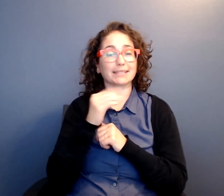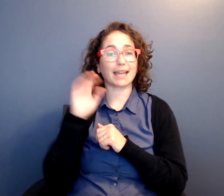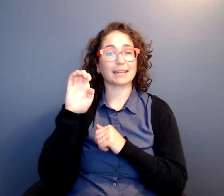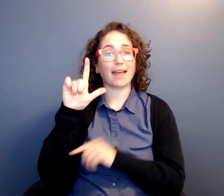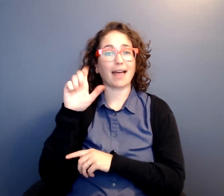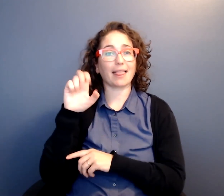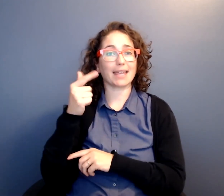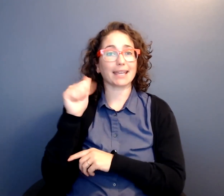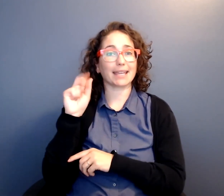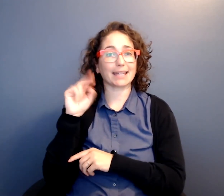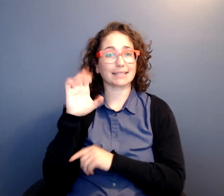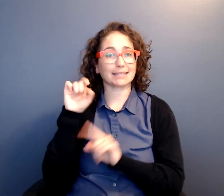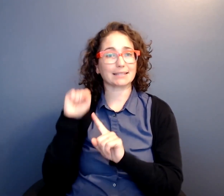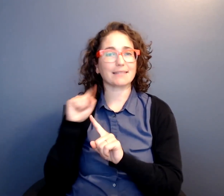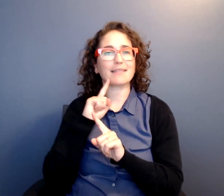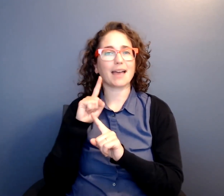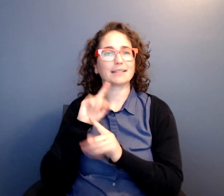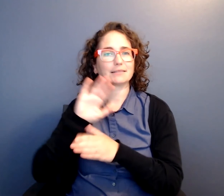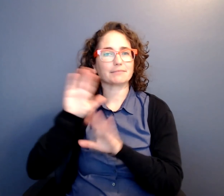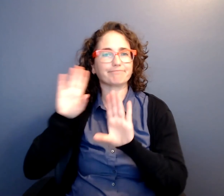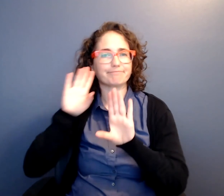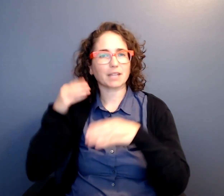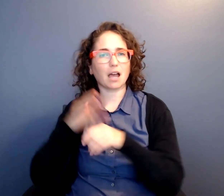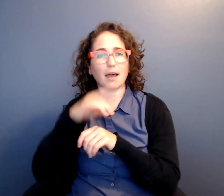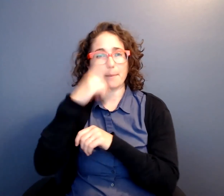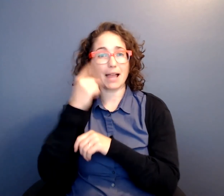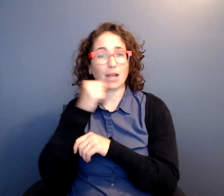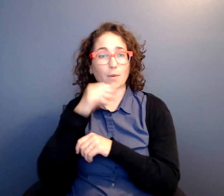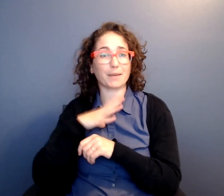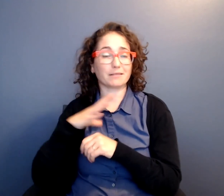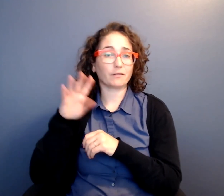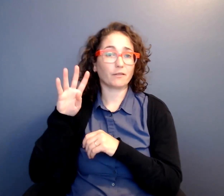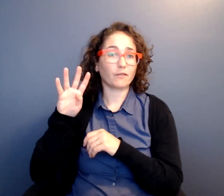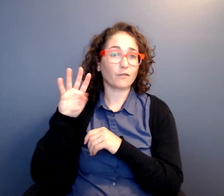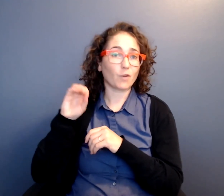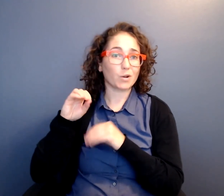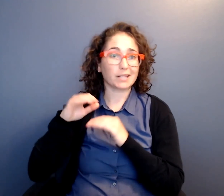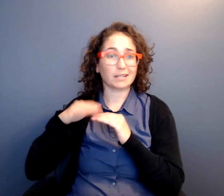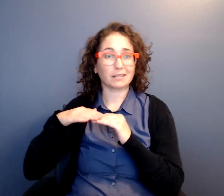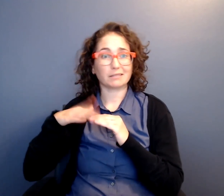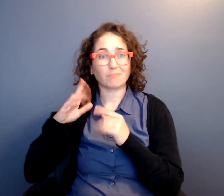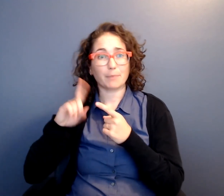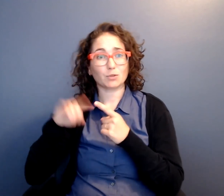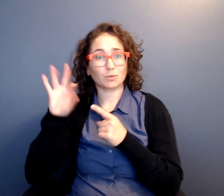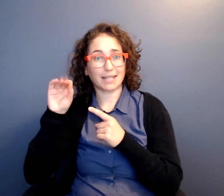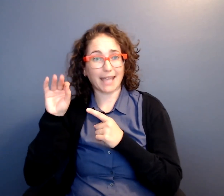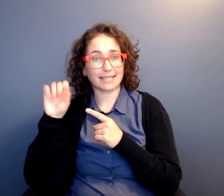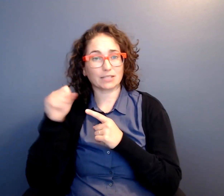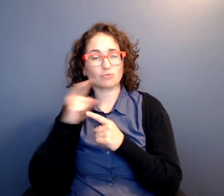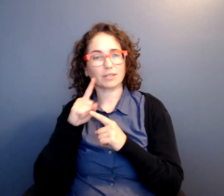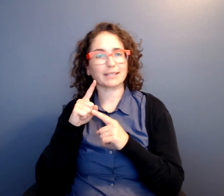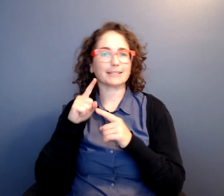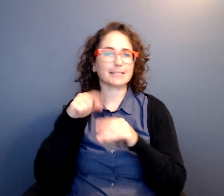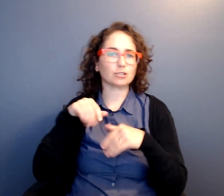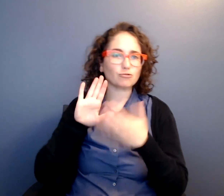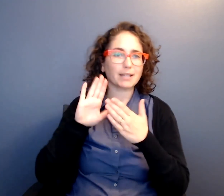program is centered on Black women along the aging journey, 40s and up until 90s. And it really is designed to address isolation. And